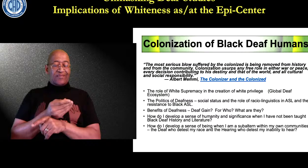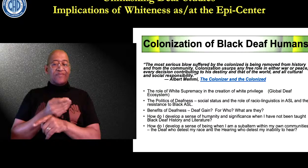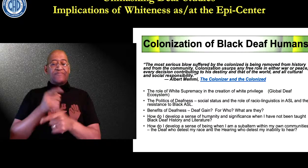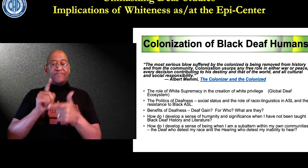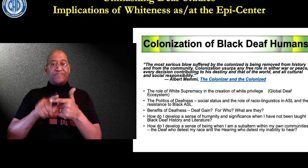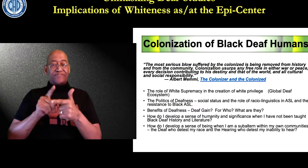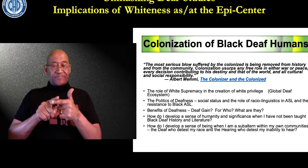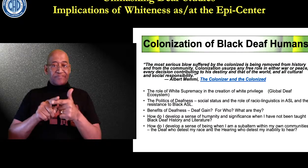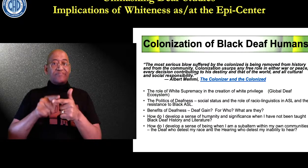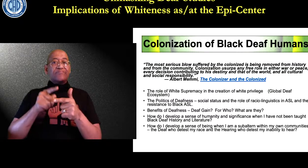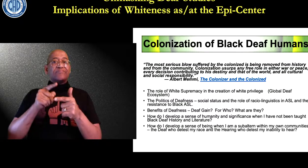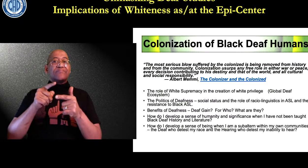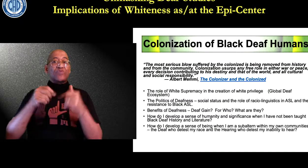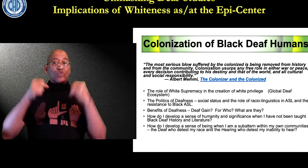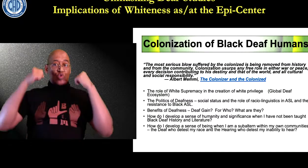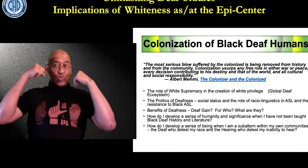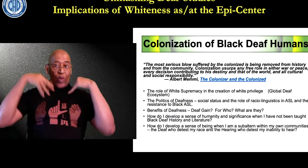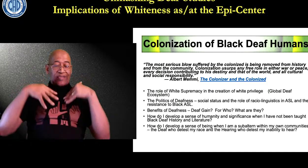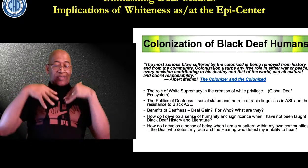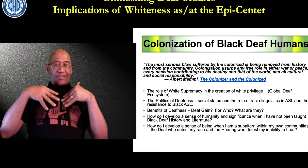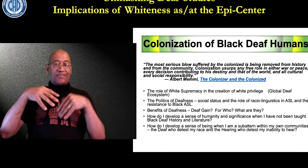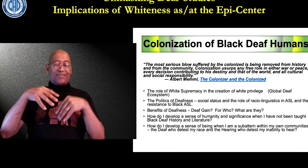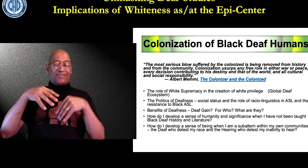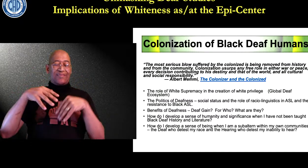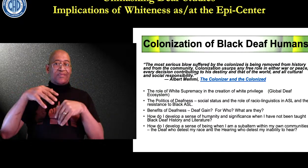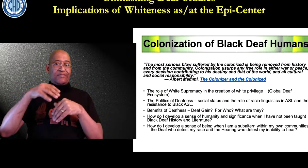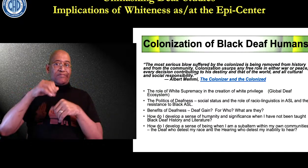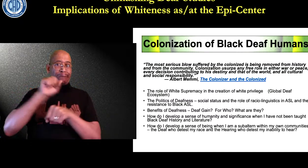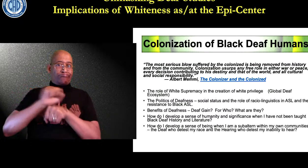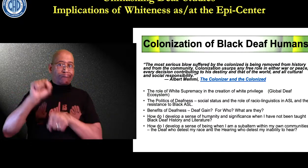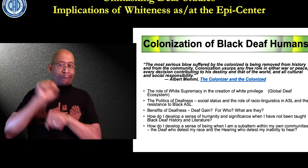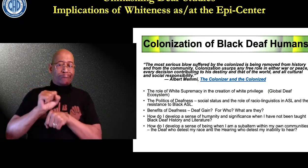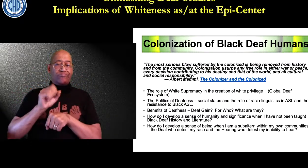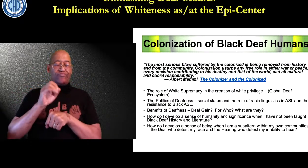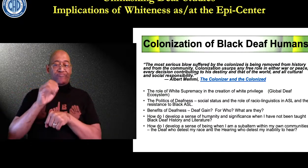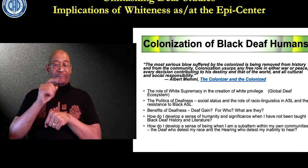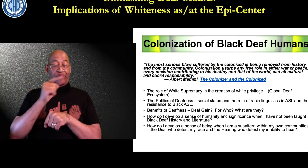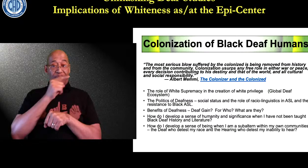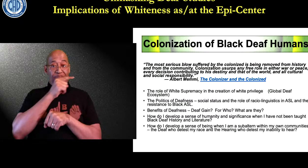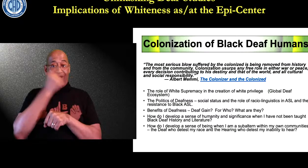from the tears of the American Indians being ousted from their land,